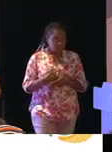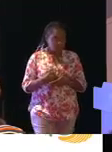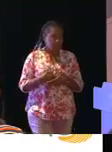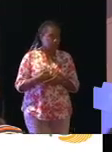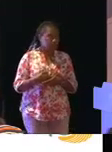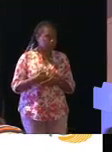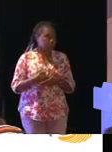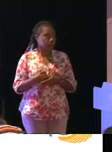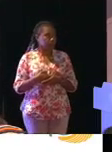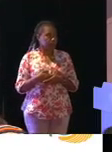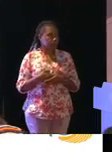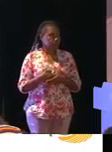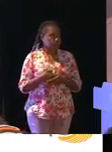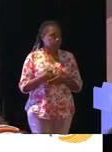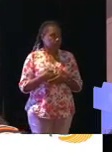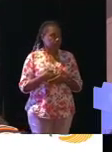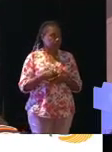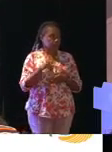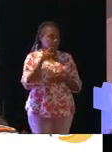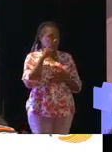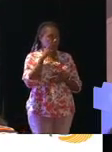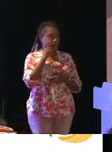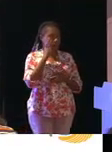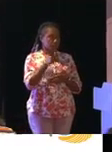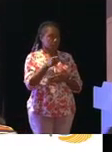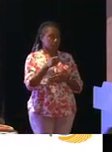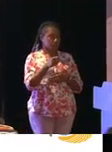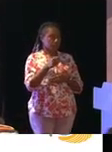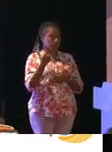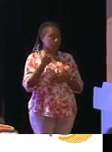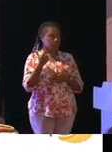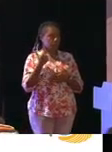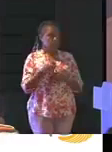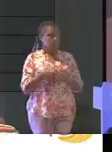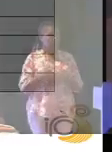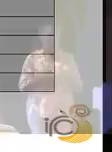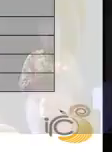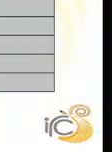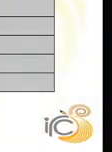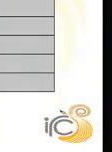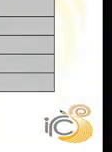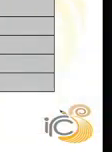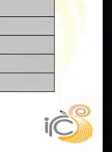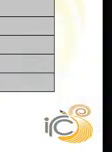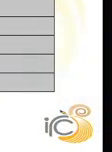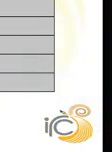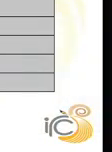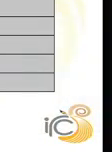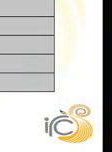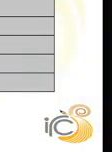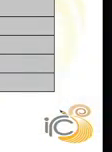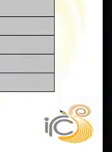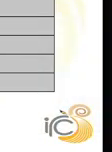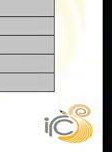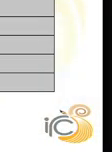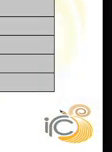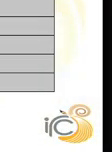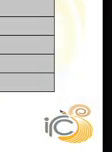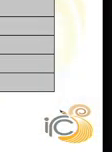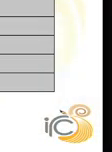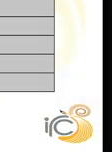see on the column number 3, you have your we receive informations like